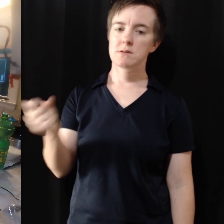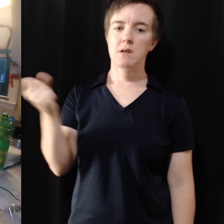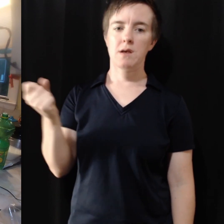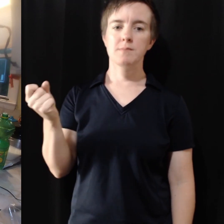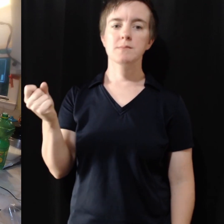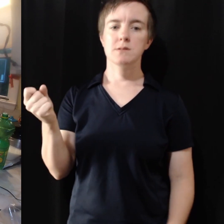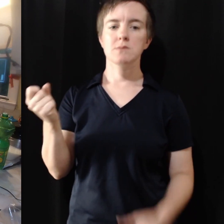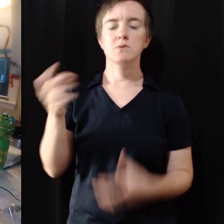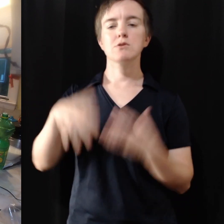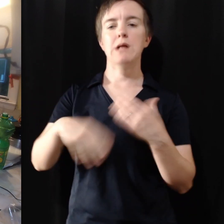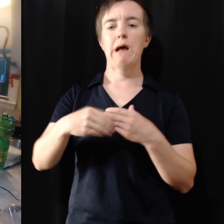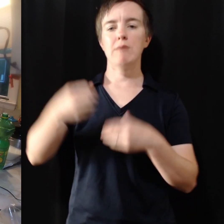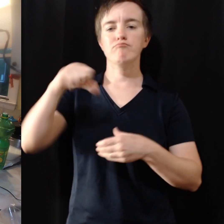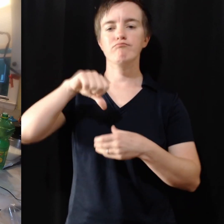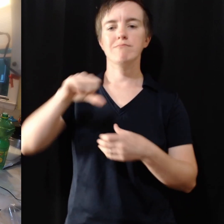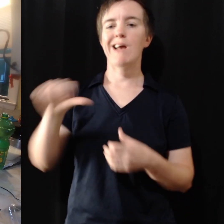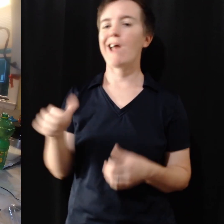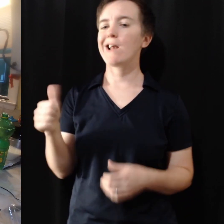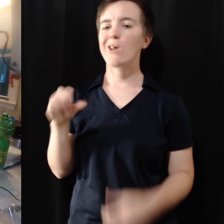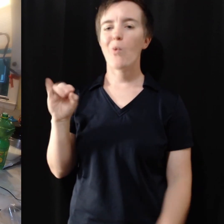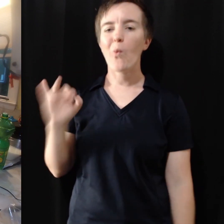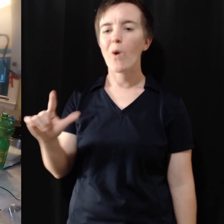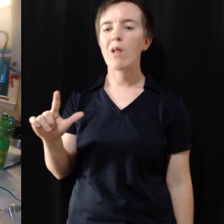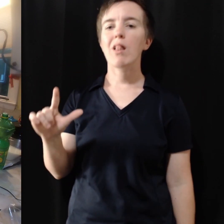this again.